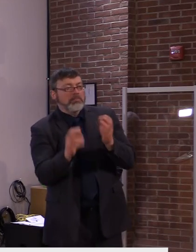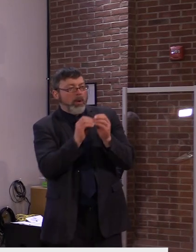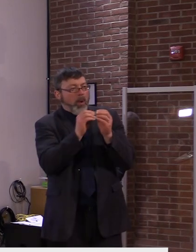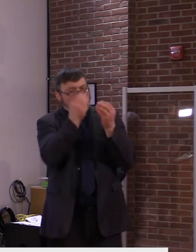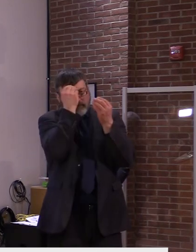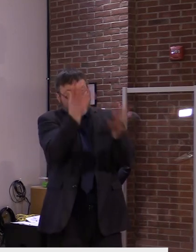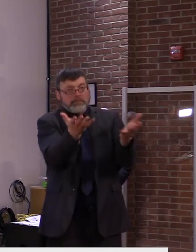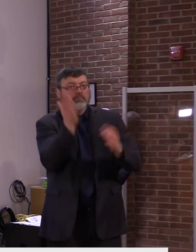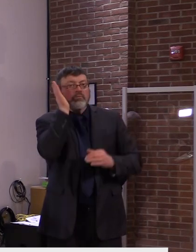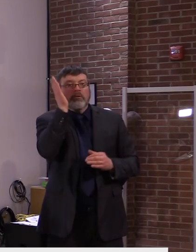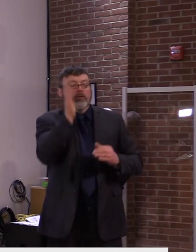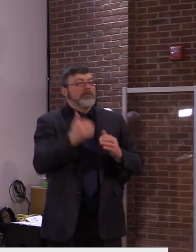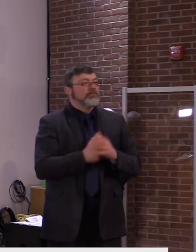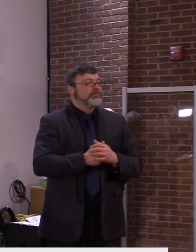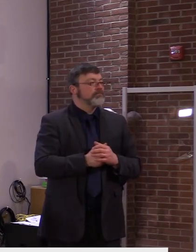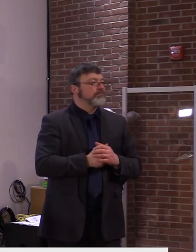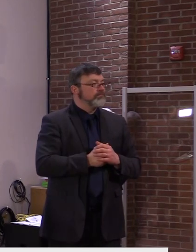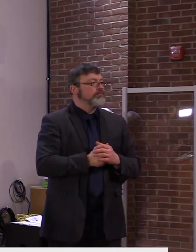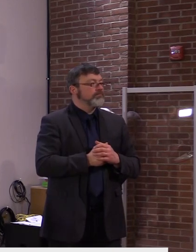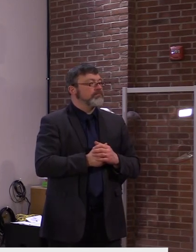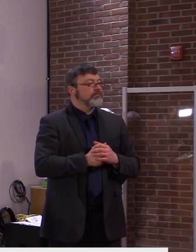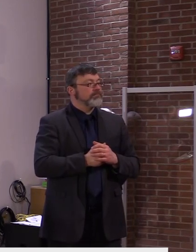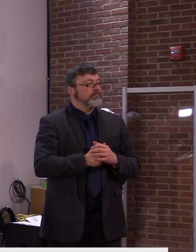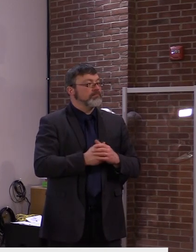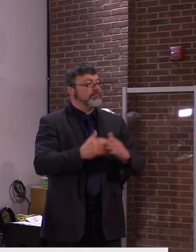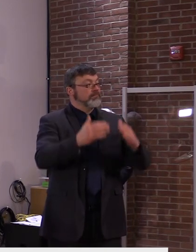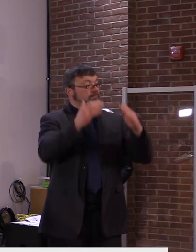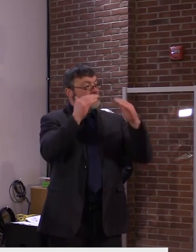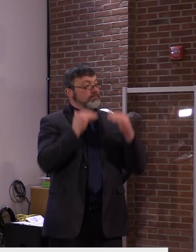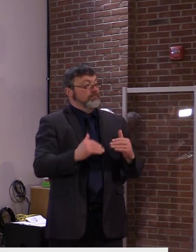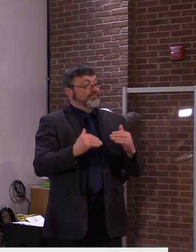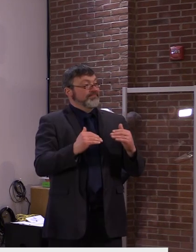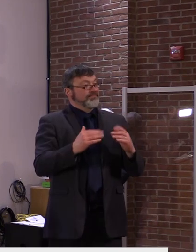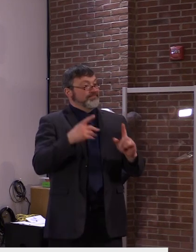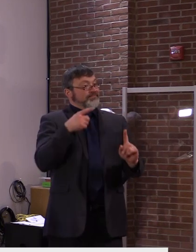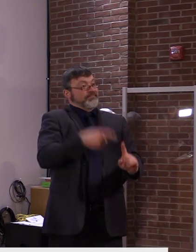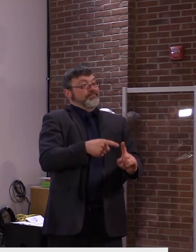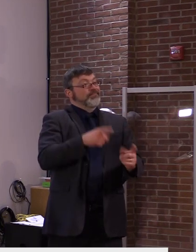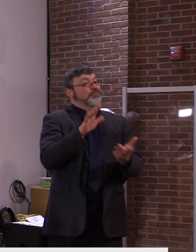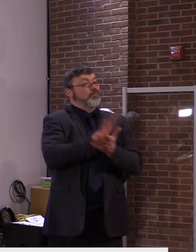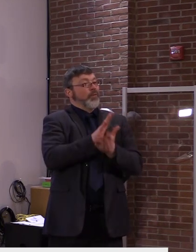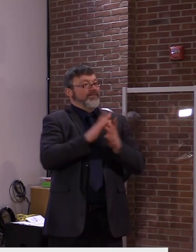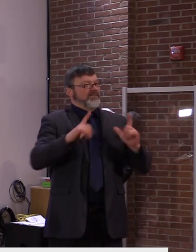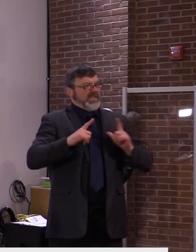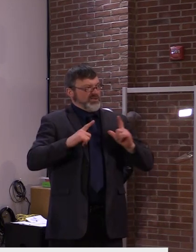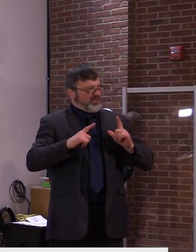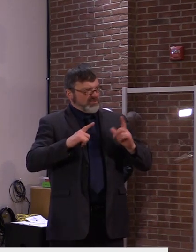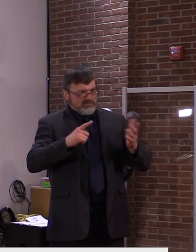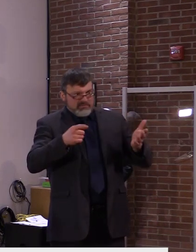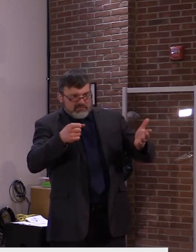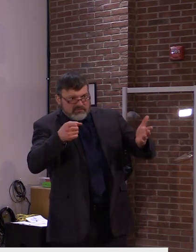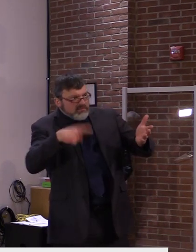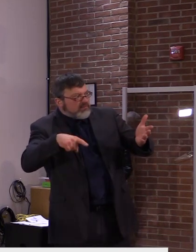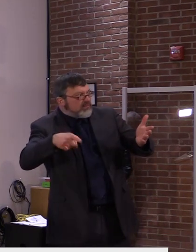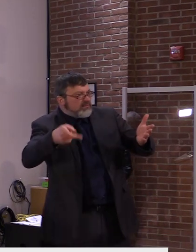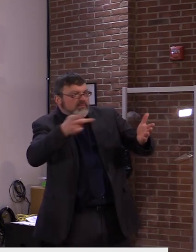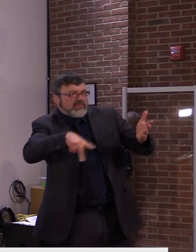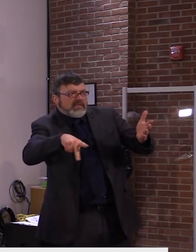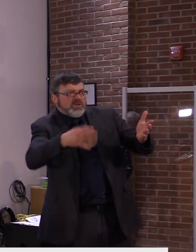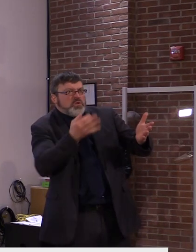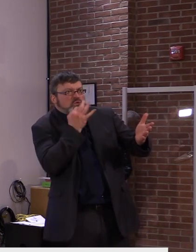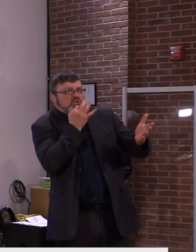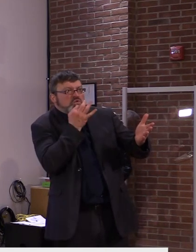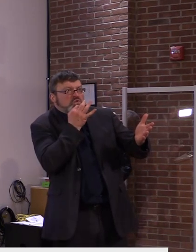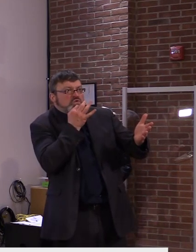want to acknowledge to all of the parents out there, it may not be a vacation for you. We're all tired.